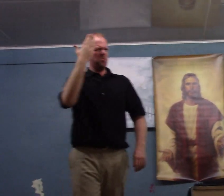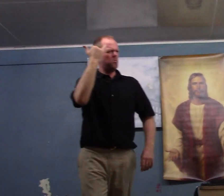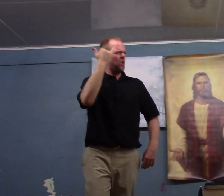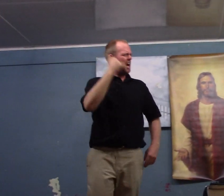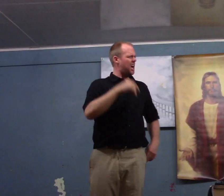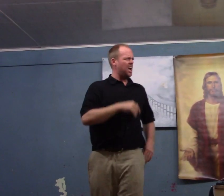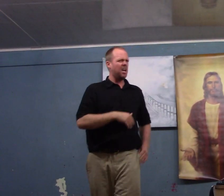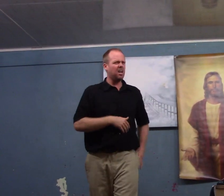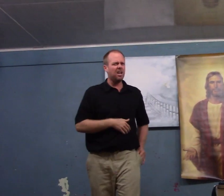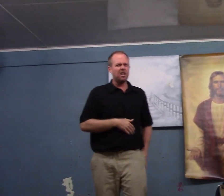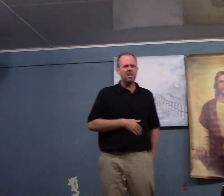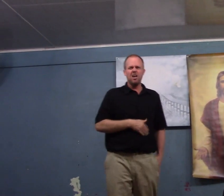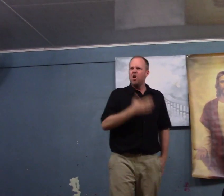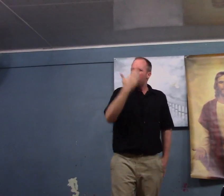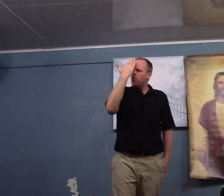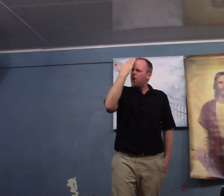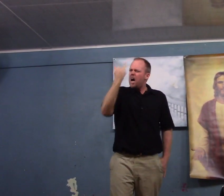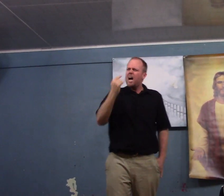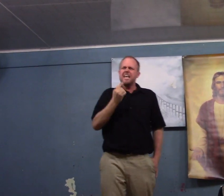No. Why does he say that?